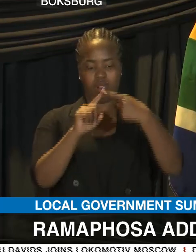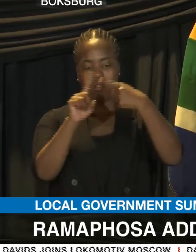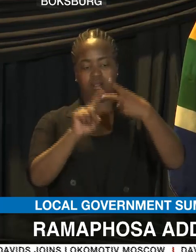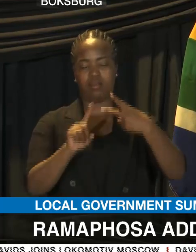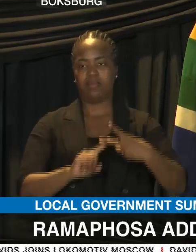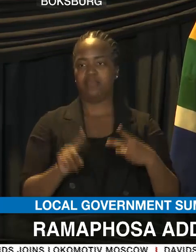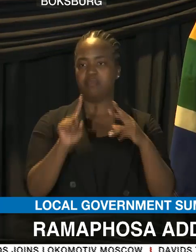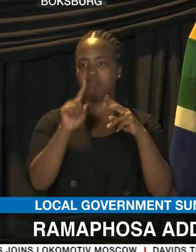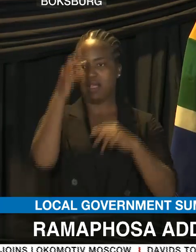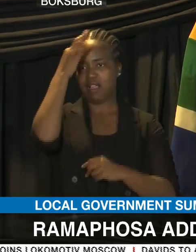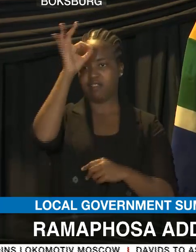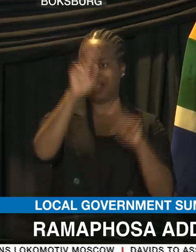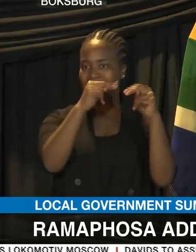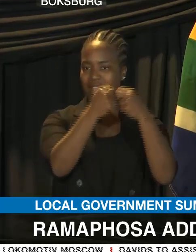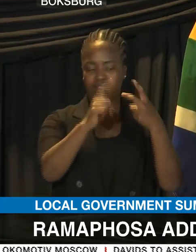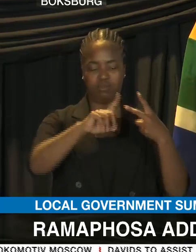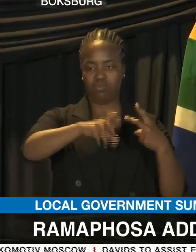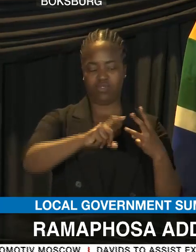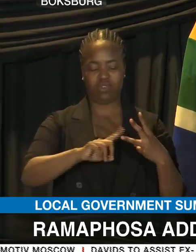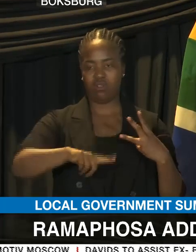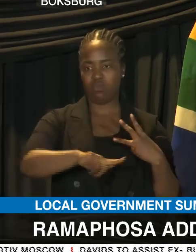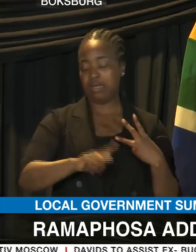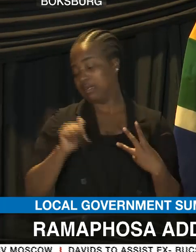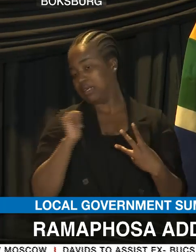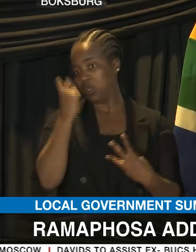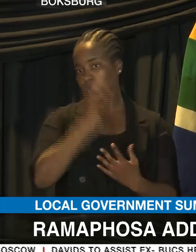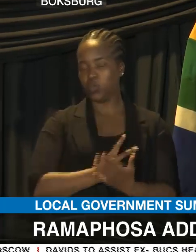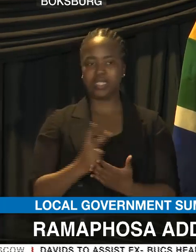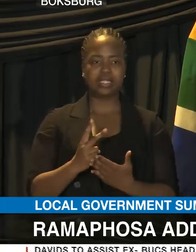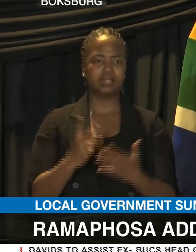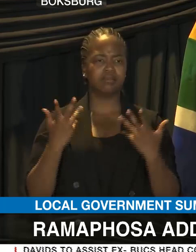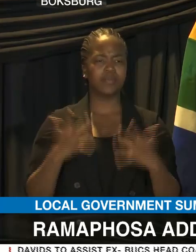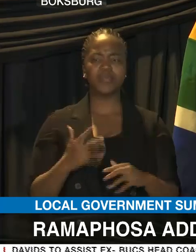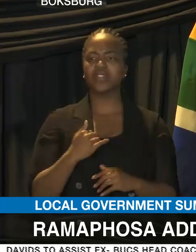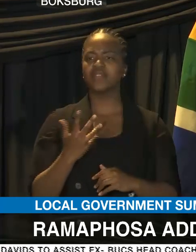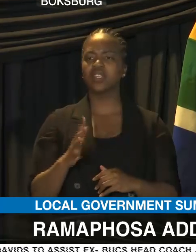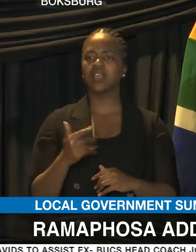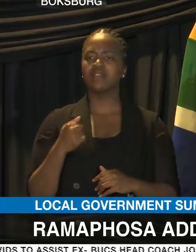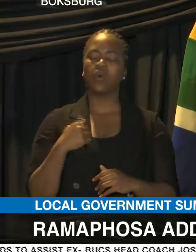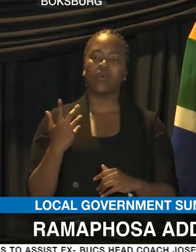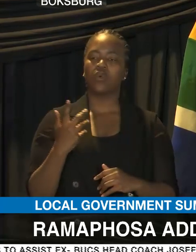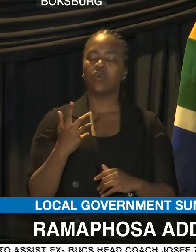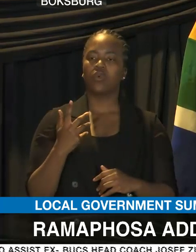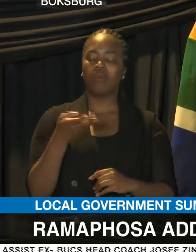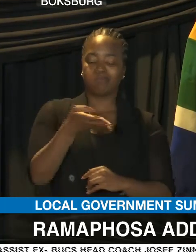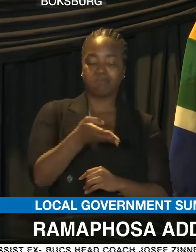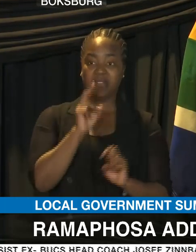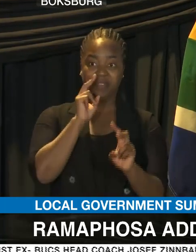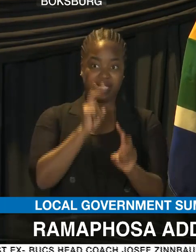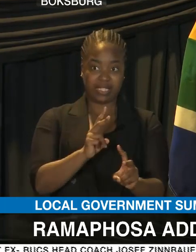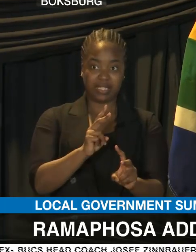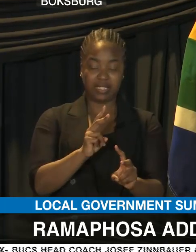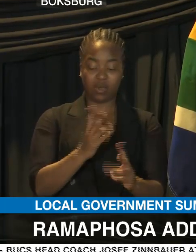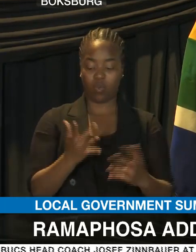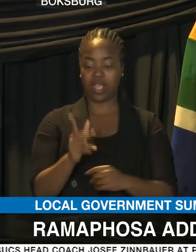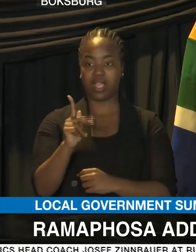government. 2 weeks ago, I was part of an investment oversight visit